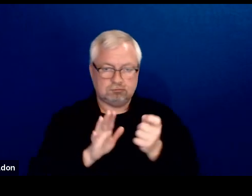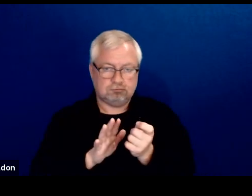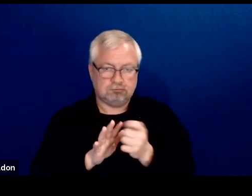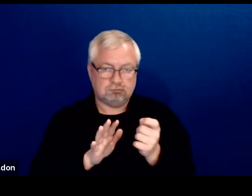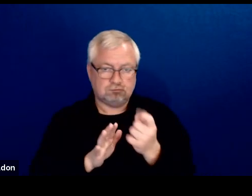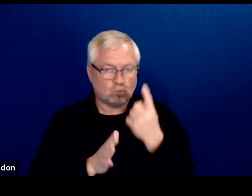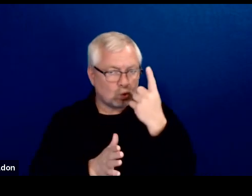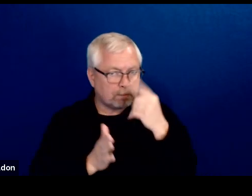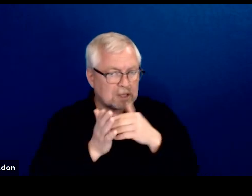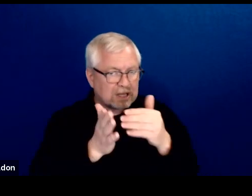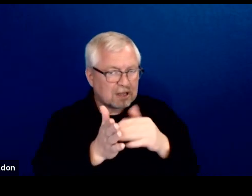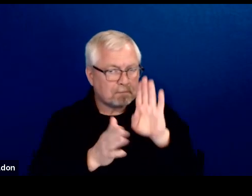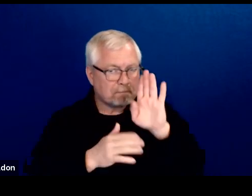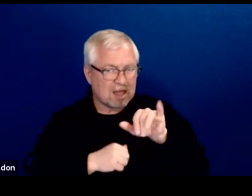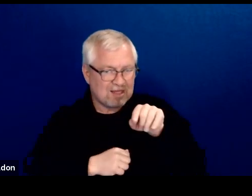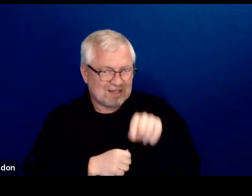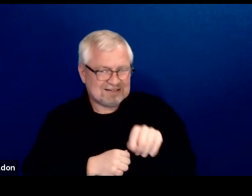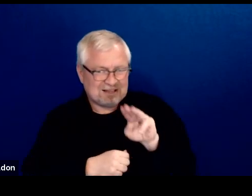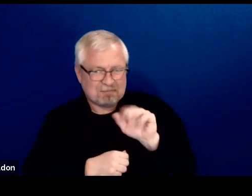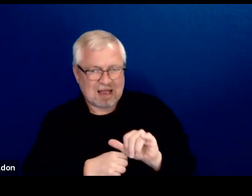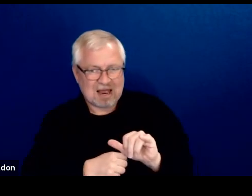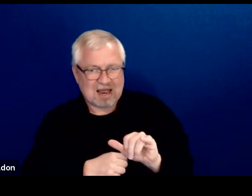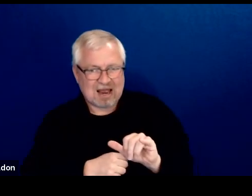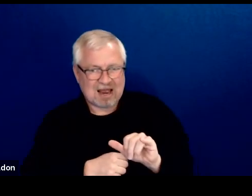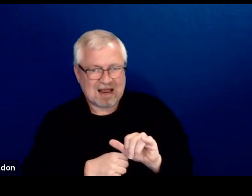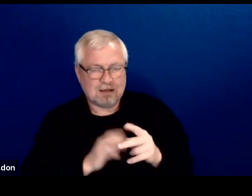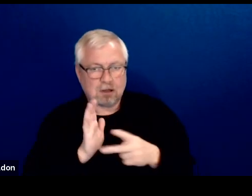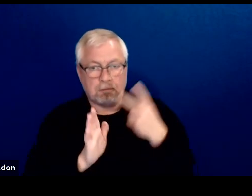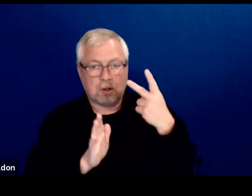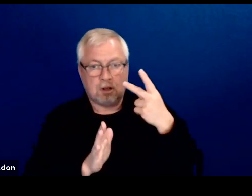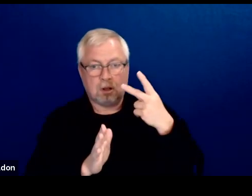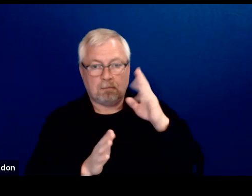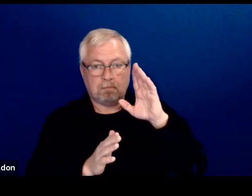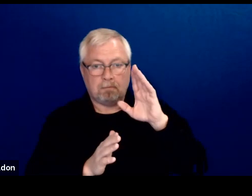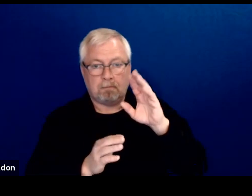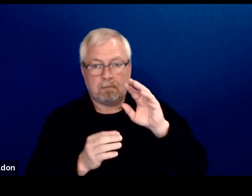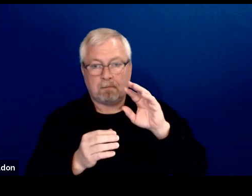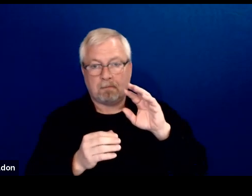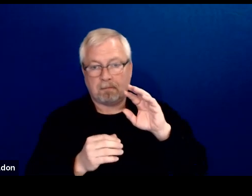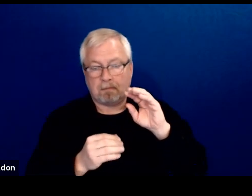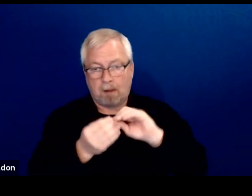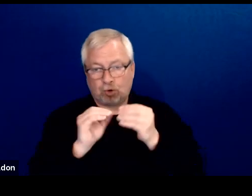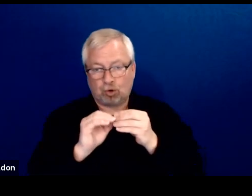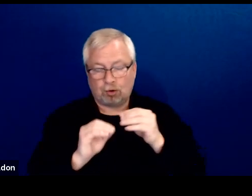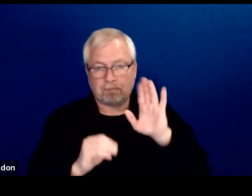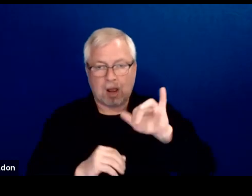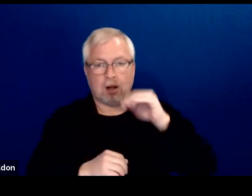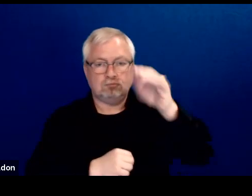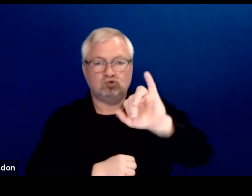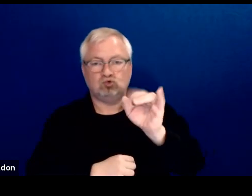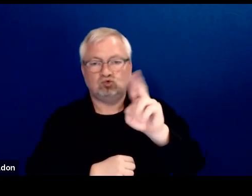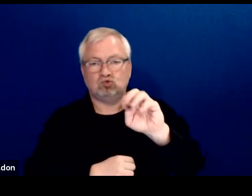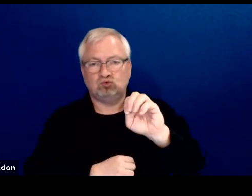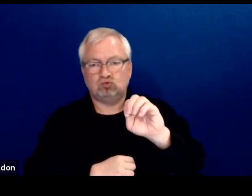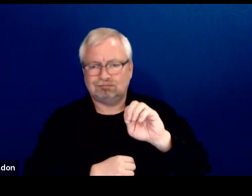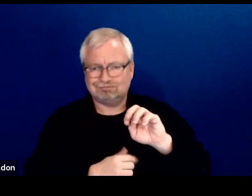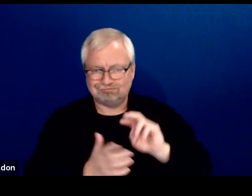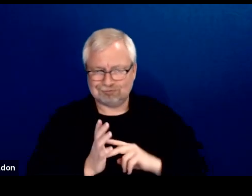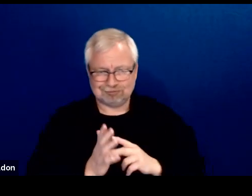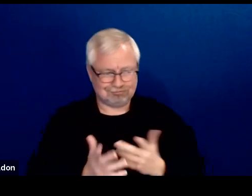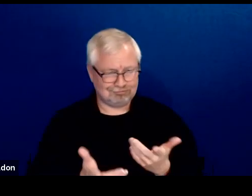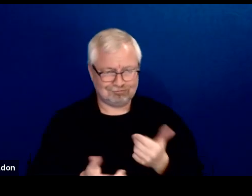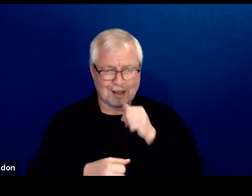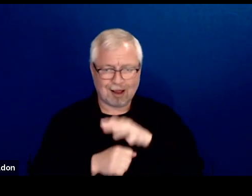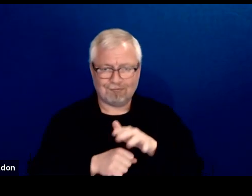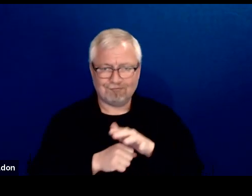it to 2 million by June. We don't think that's fast enough, and we don't think that's enough of them. I'm not complaining about that. What